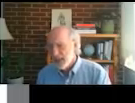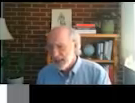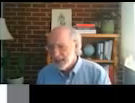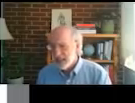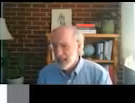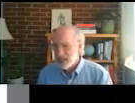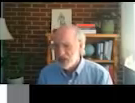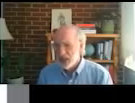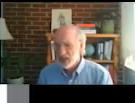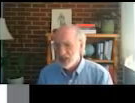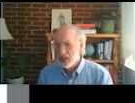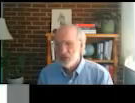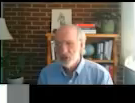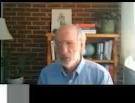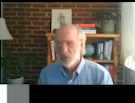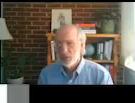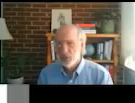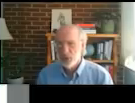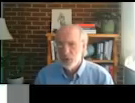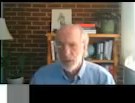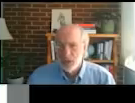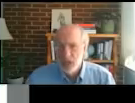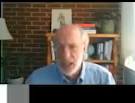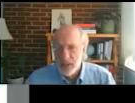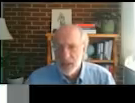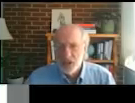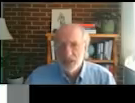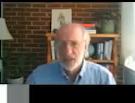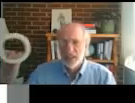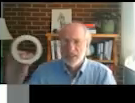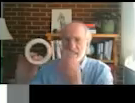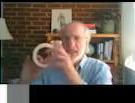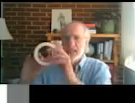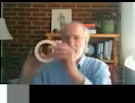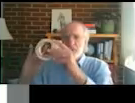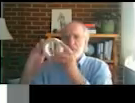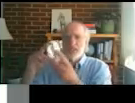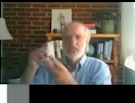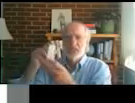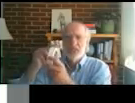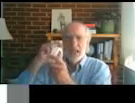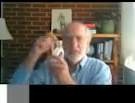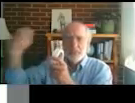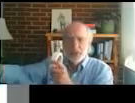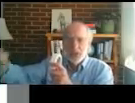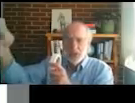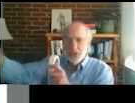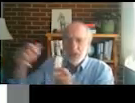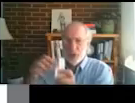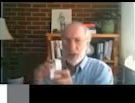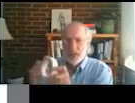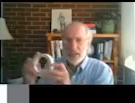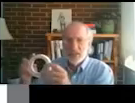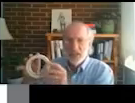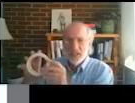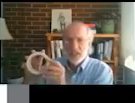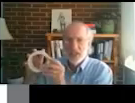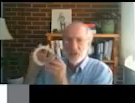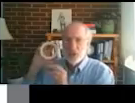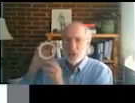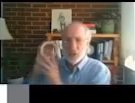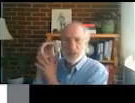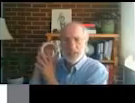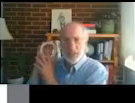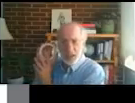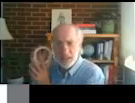where a teacher will be working with a child, and the child likes getting little bits of tape to put on things, and the